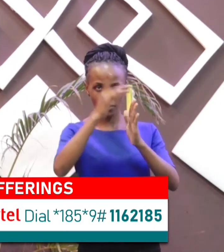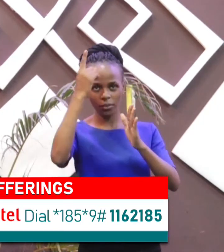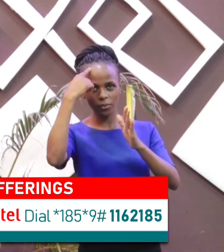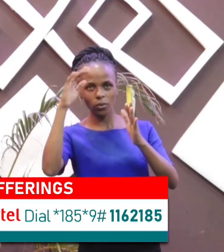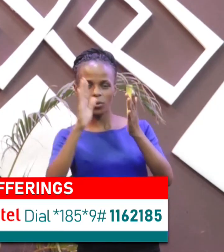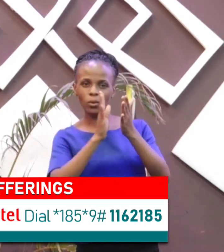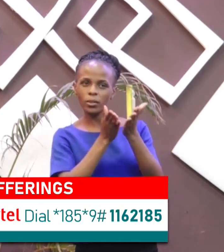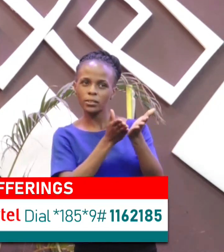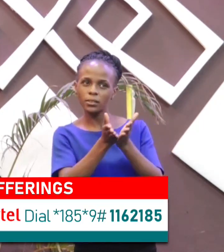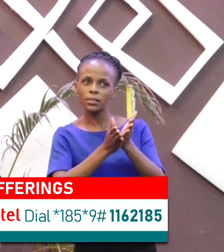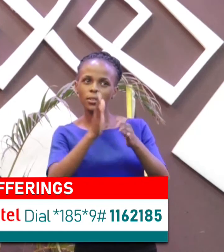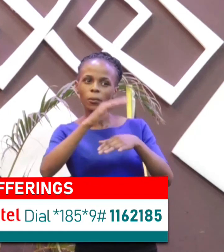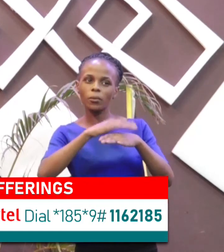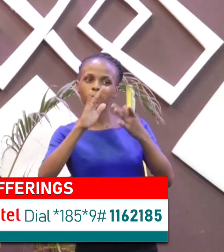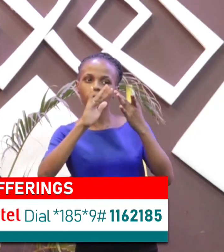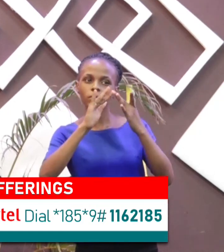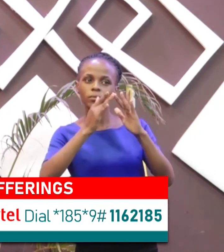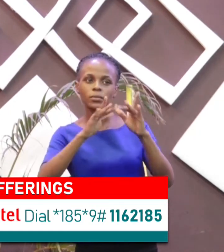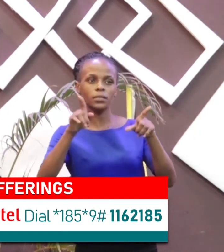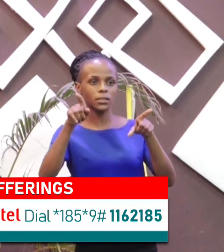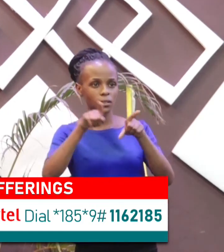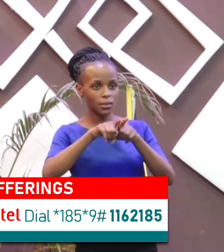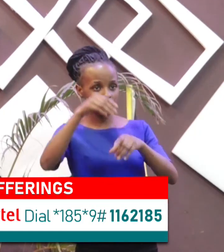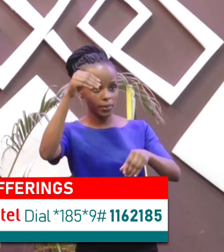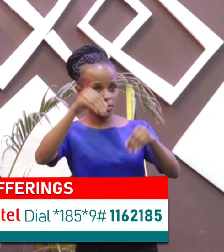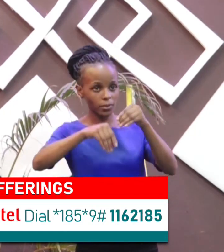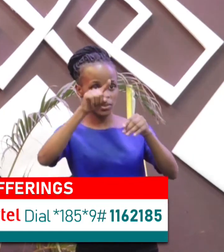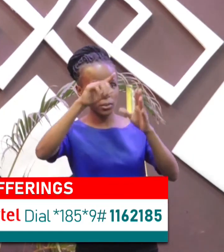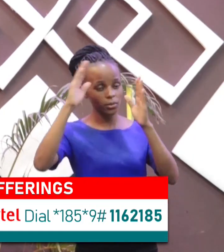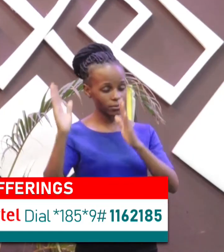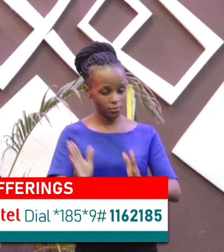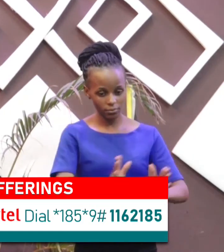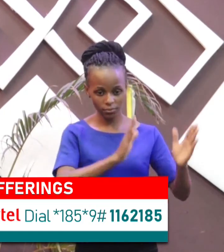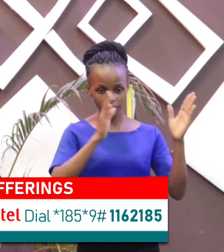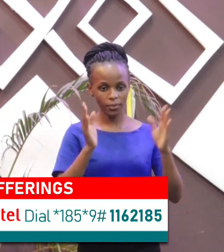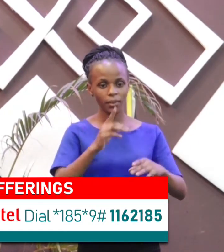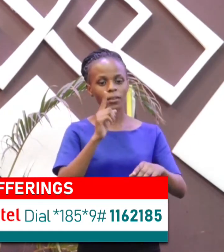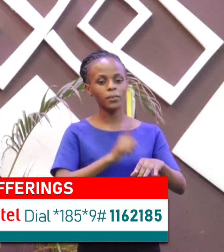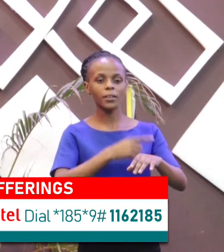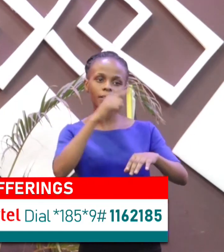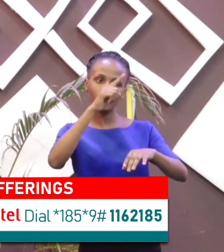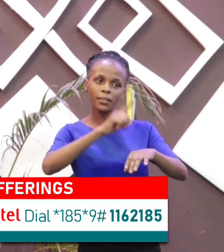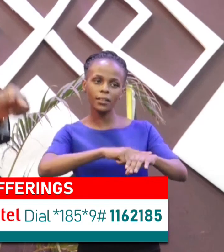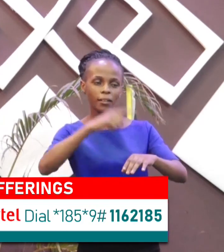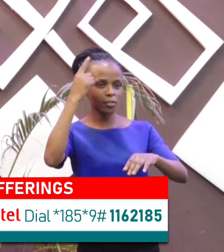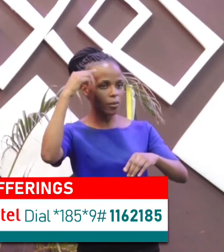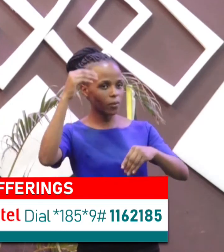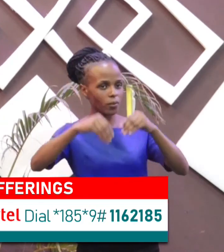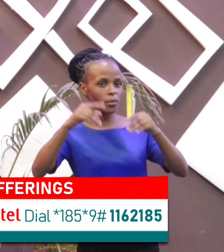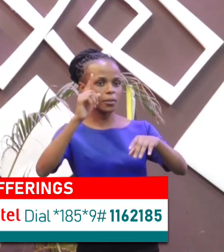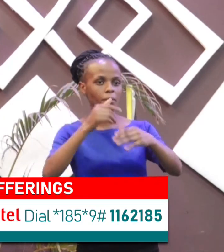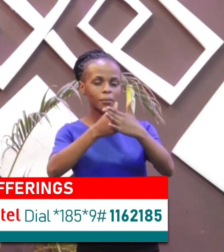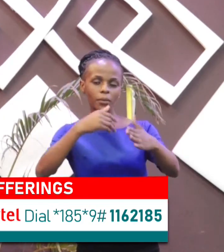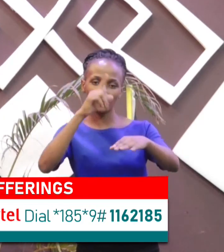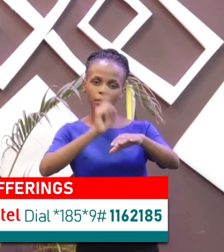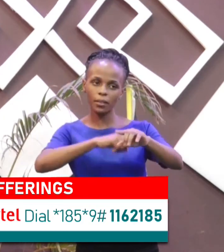online, ngo no wayum ngereri online, era no kuwayo wetegeka ngachisera kino tekinatuka mu ngeri eyo. So